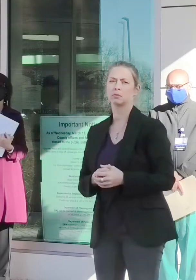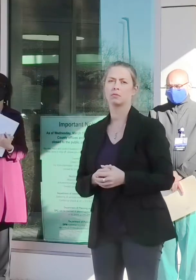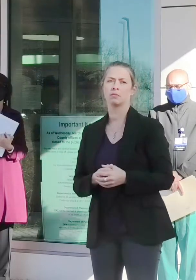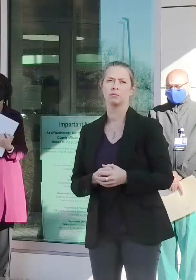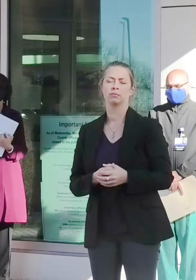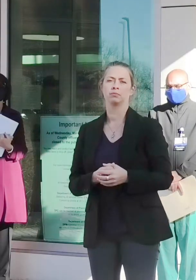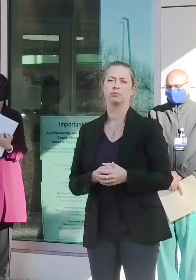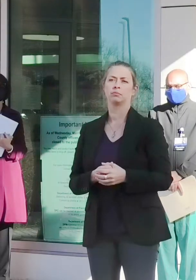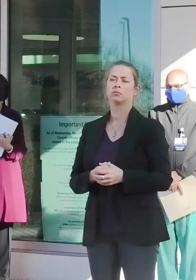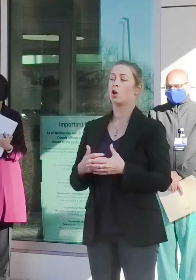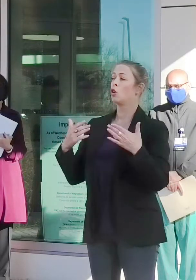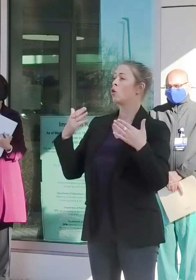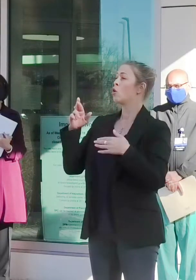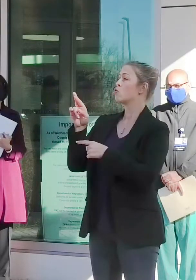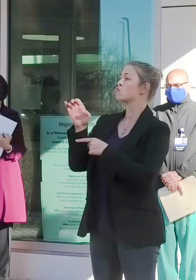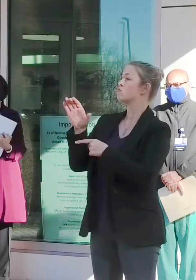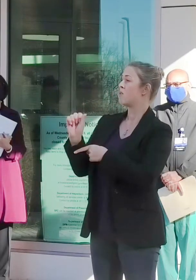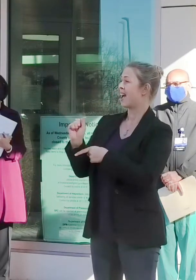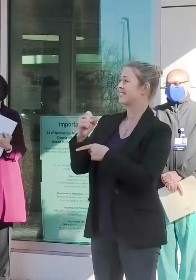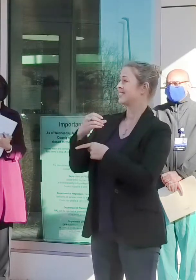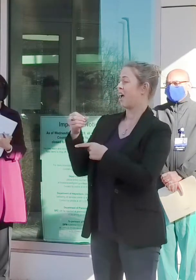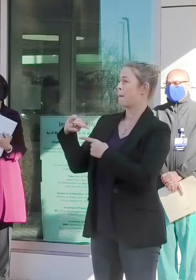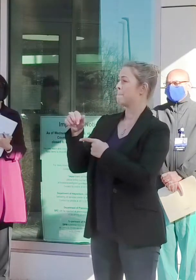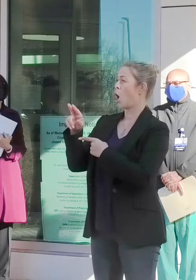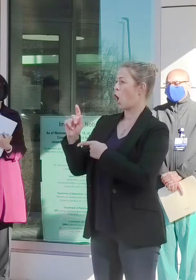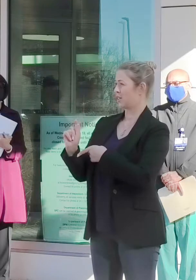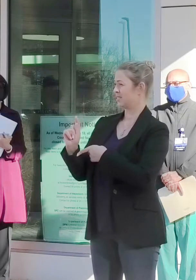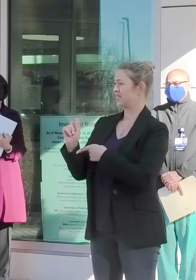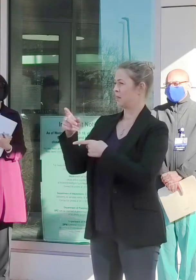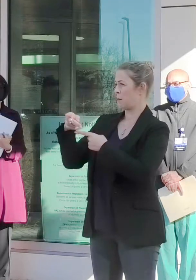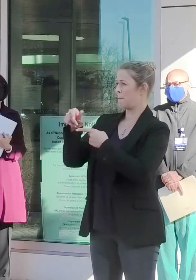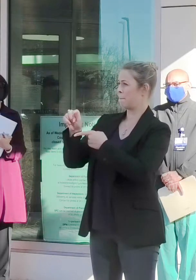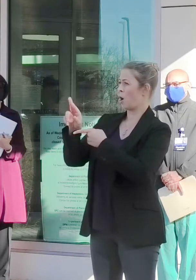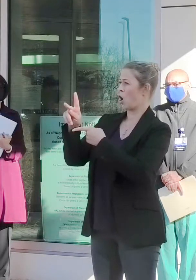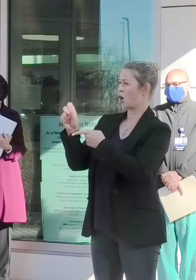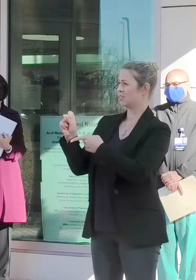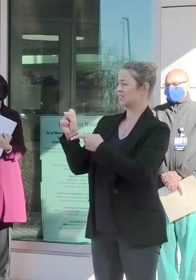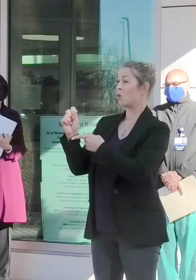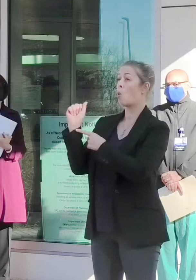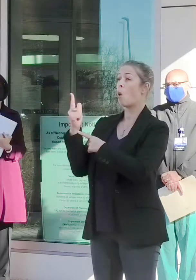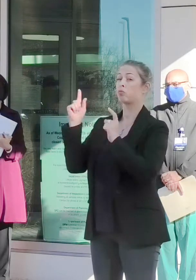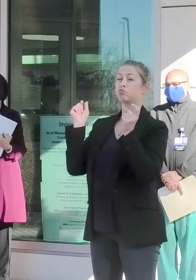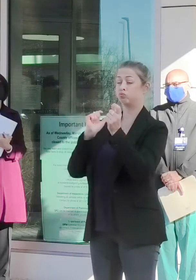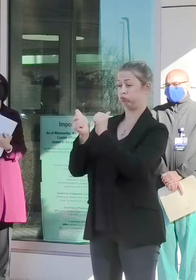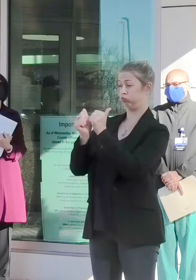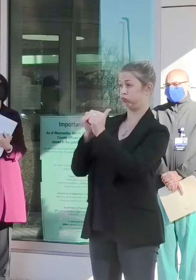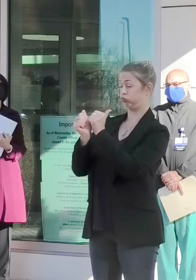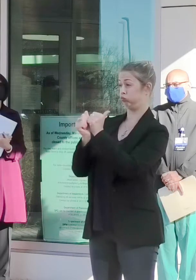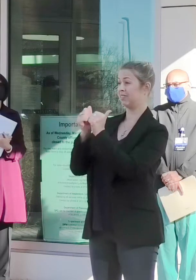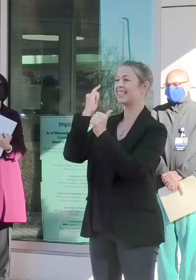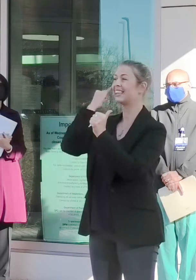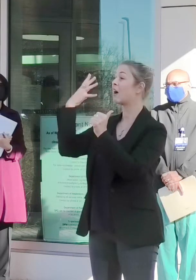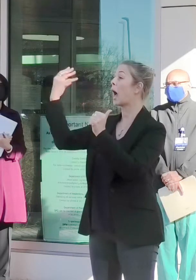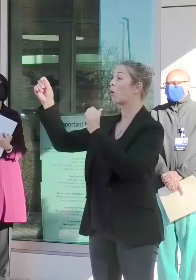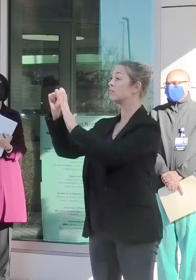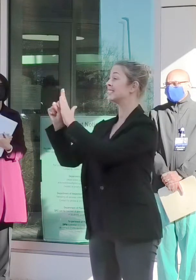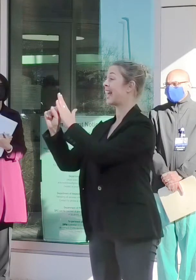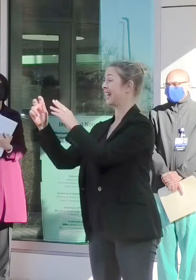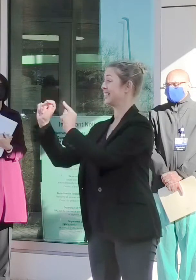Our Recreation and Parks has canceled all tournaments that include out-of-state